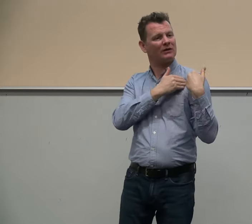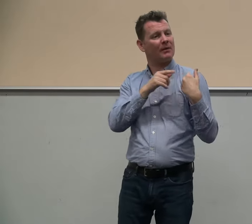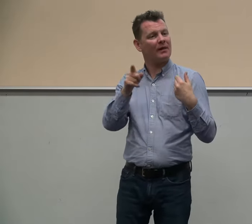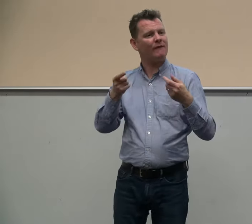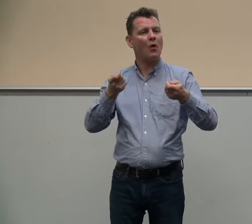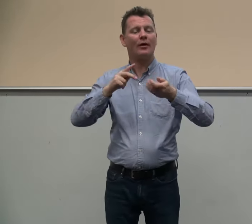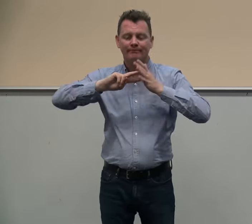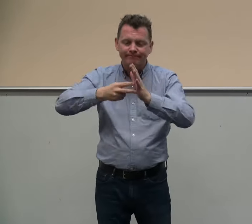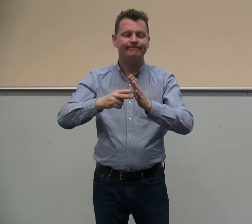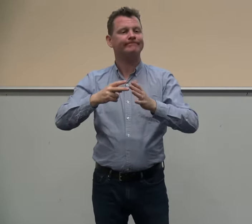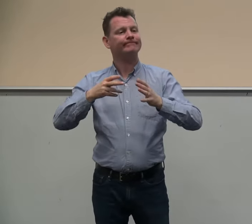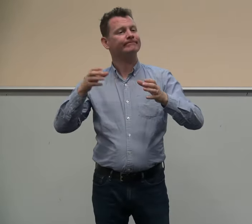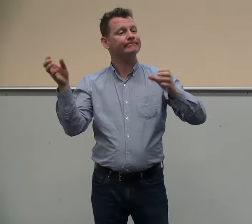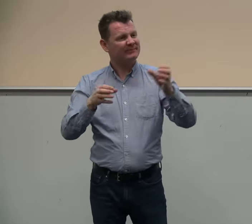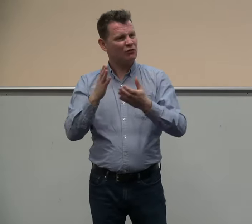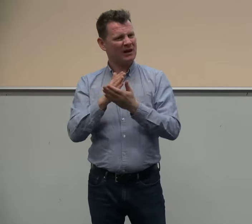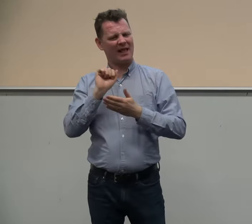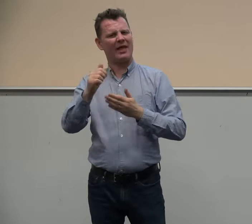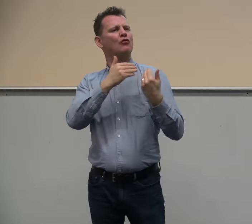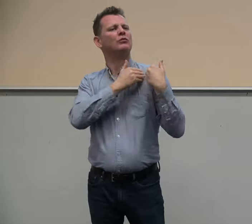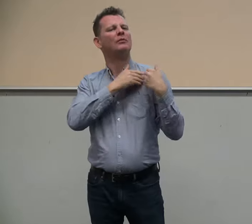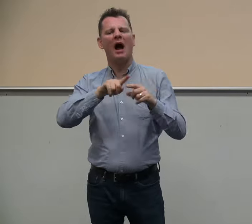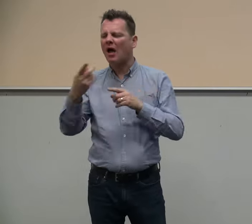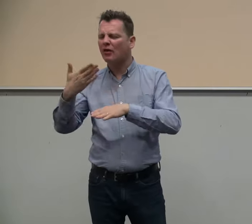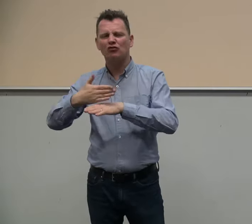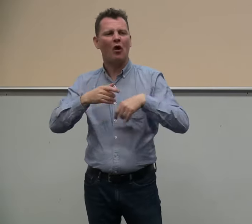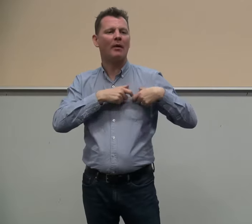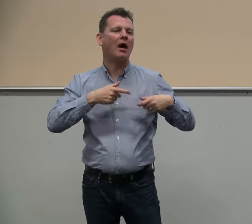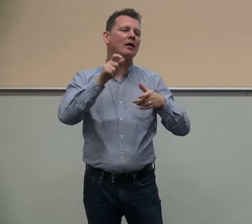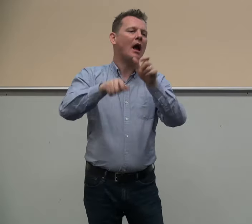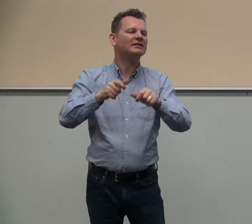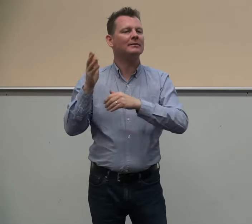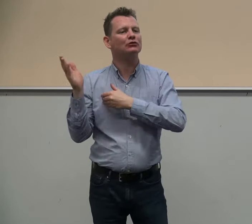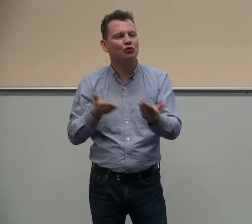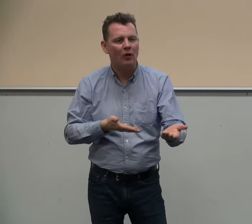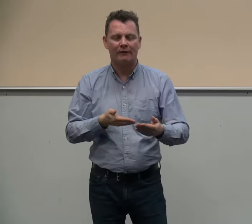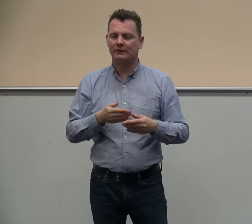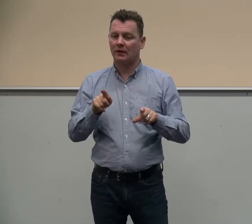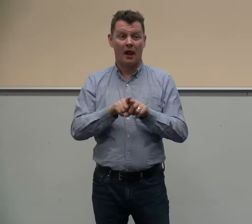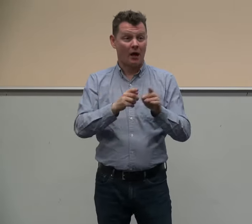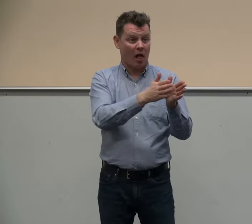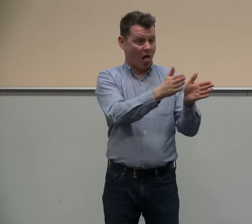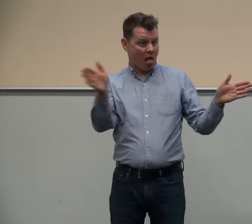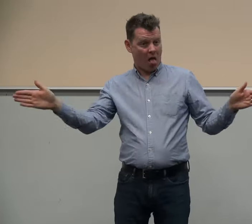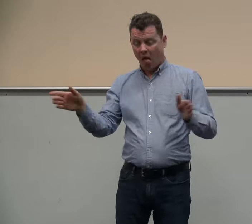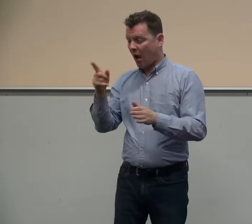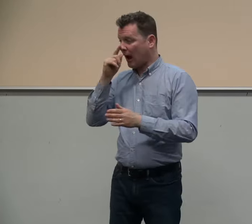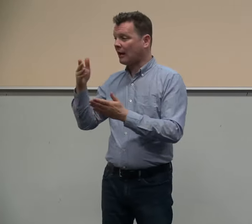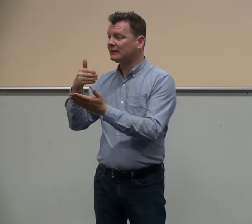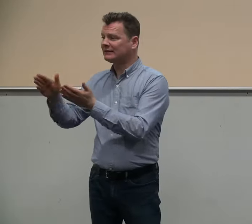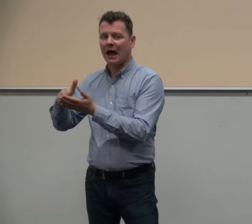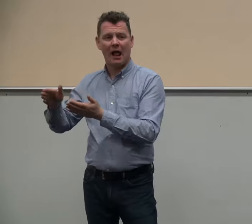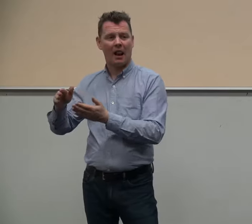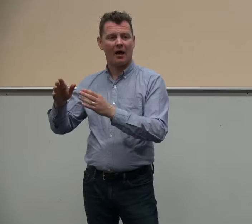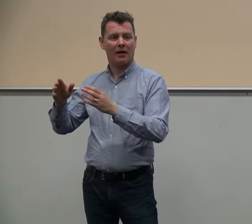responsible for customer services. This includes everything from selling pencils and balloons to actually liaising